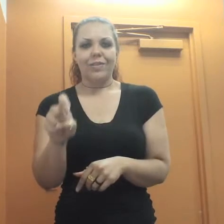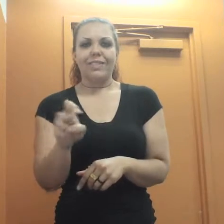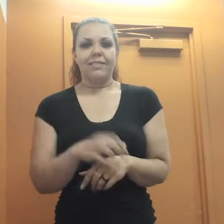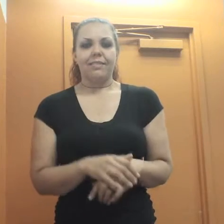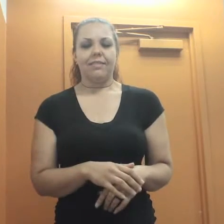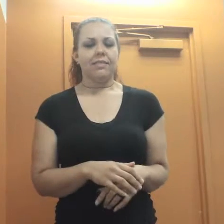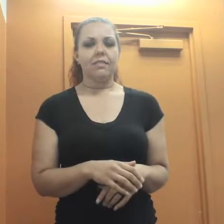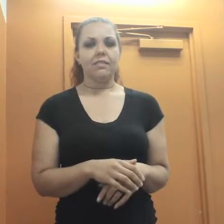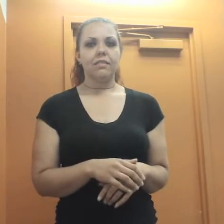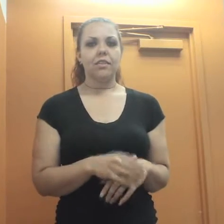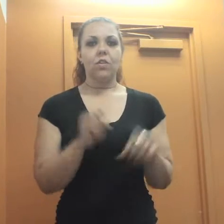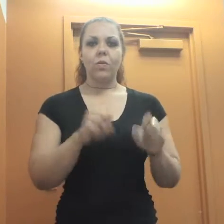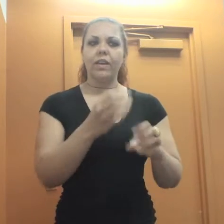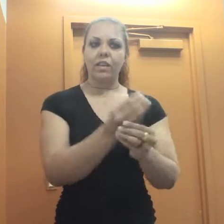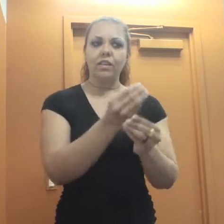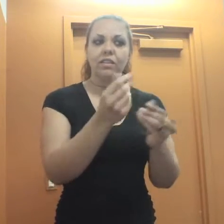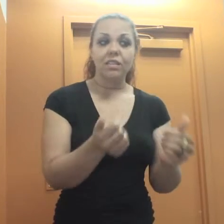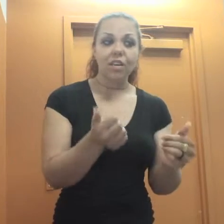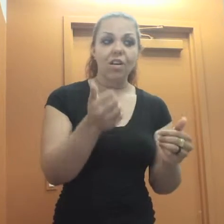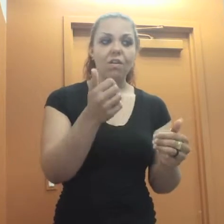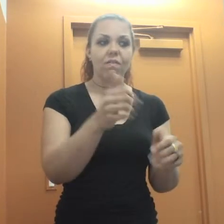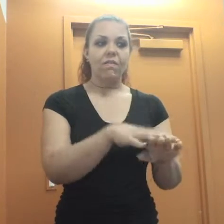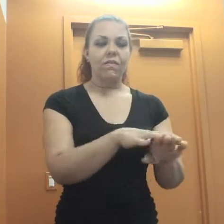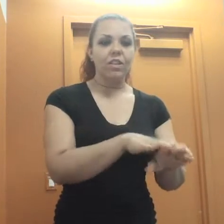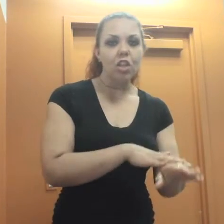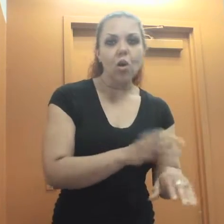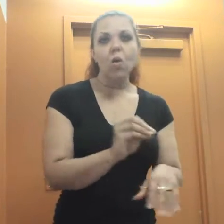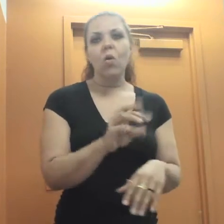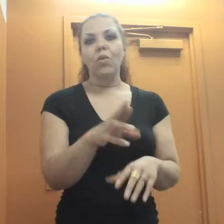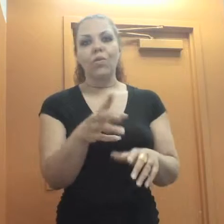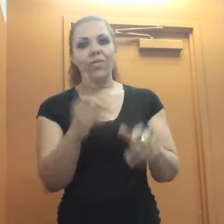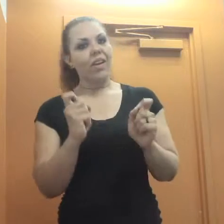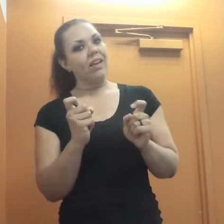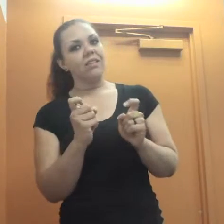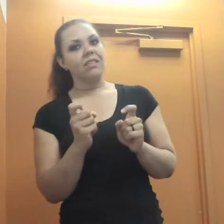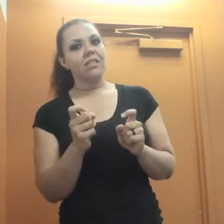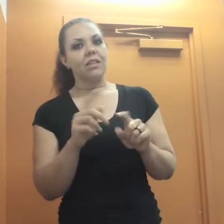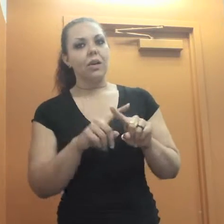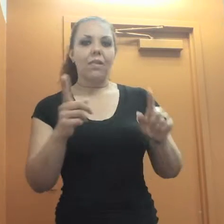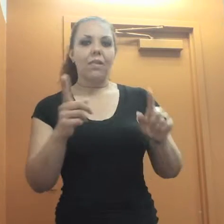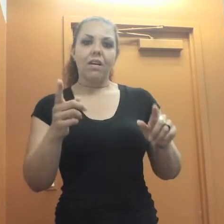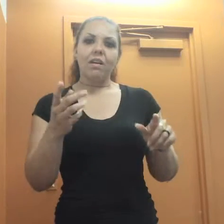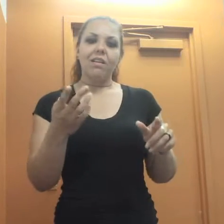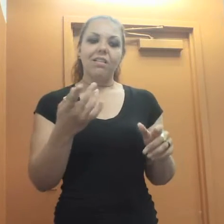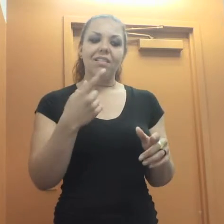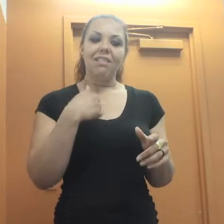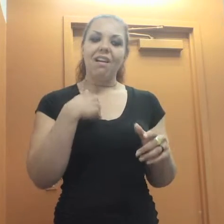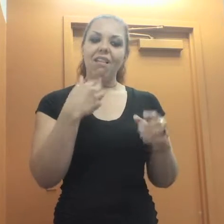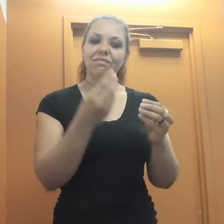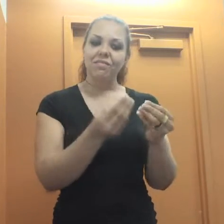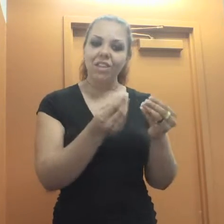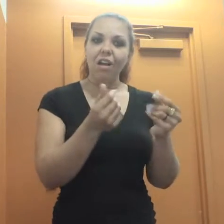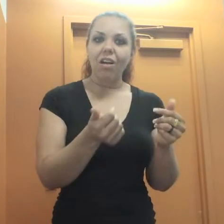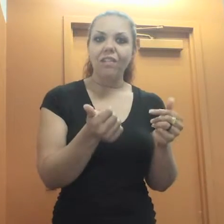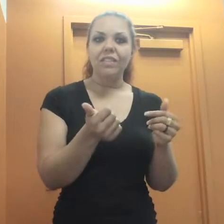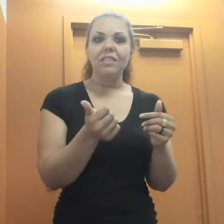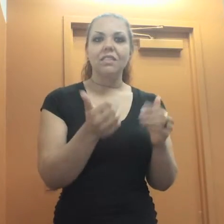how good our algebra is. I'll do this first one rather methodically. First, we'll cross-multiply.